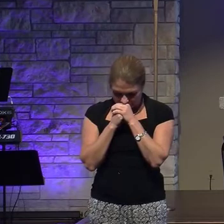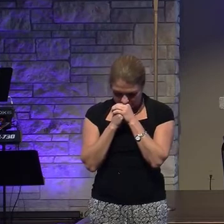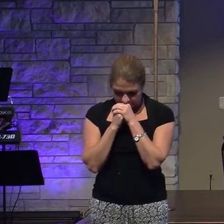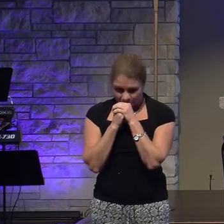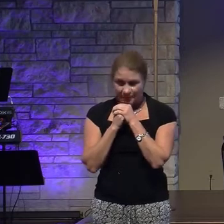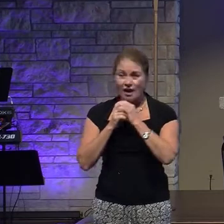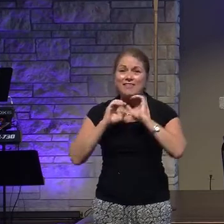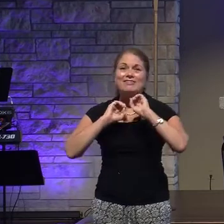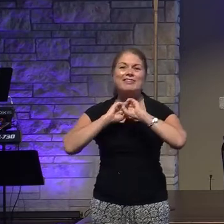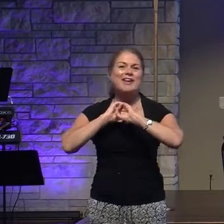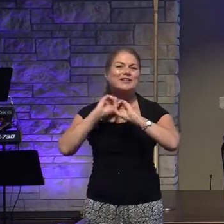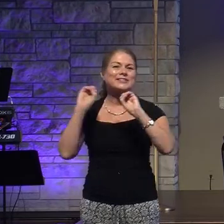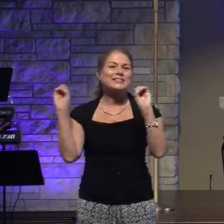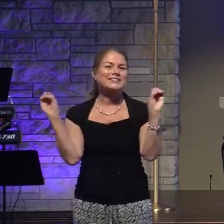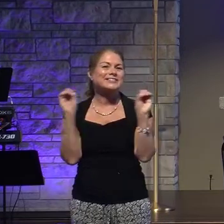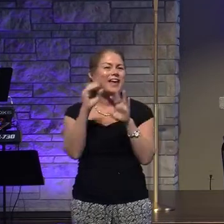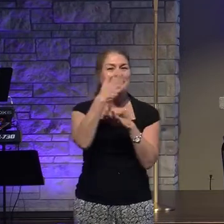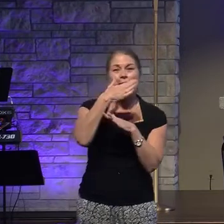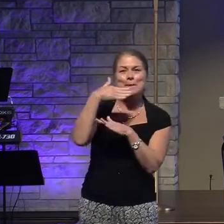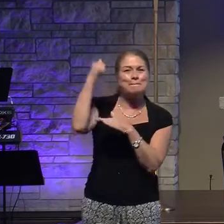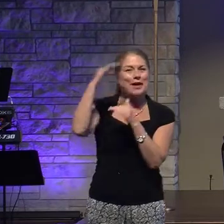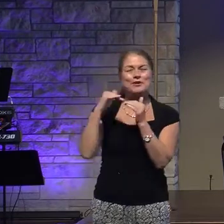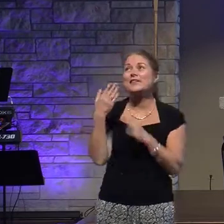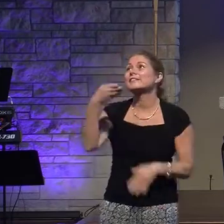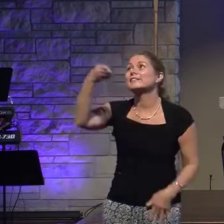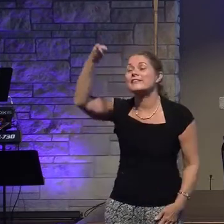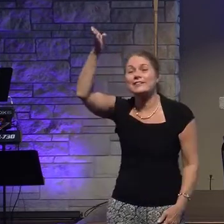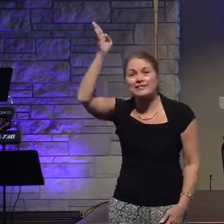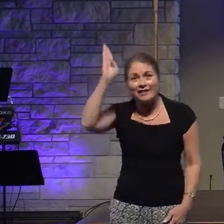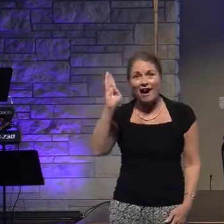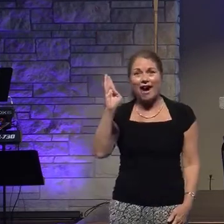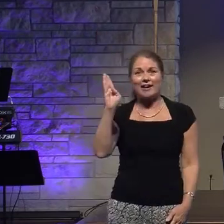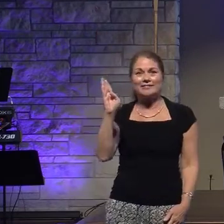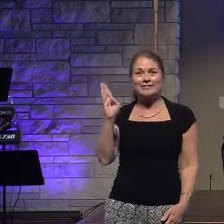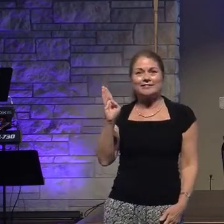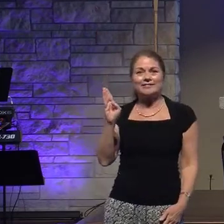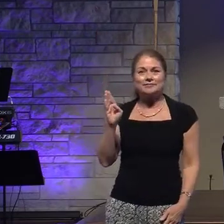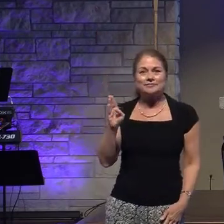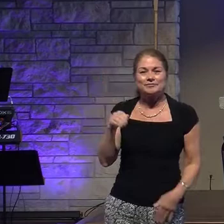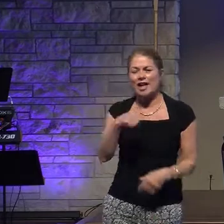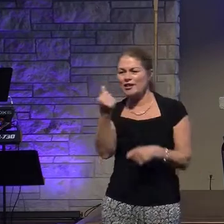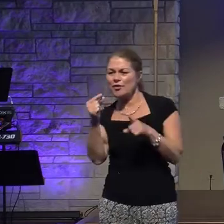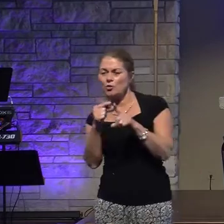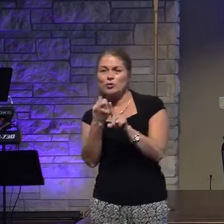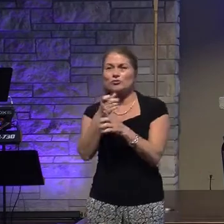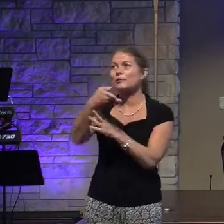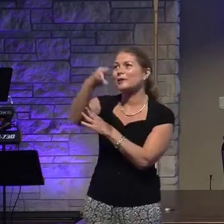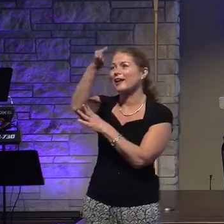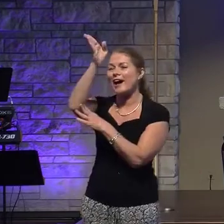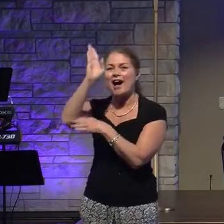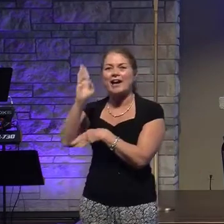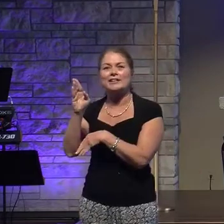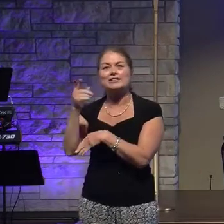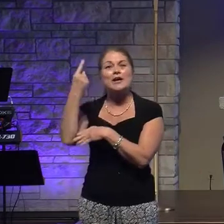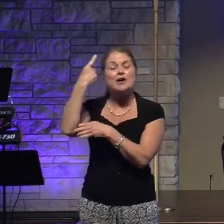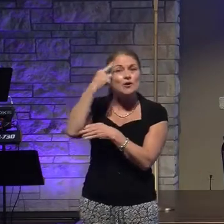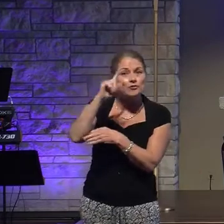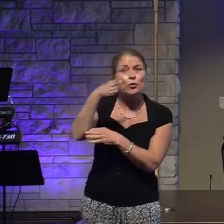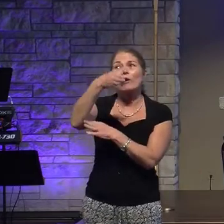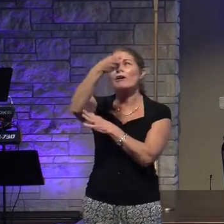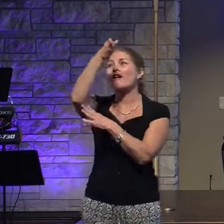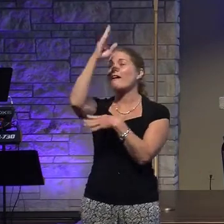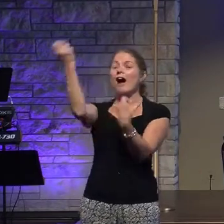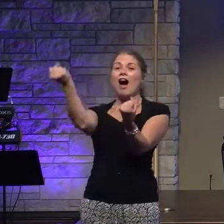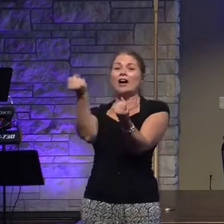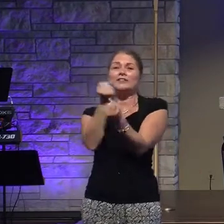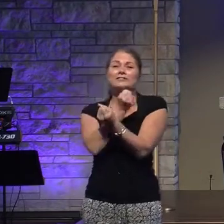There is nothing better than God. Another word from the mouth of God is, for God so